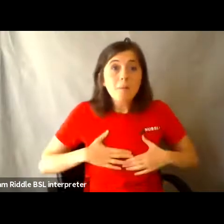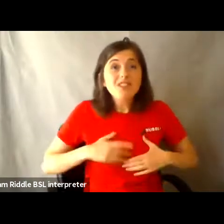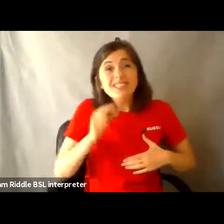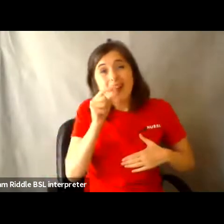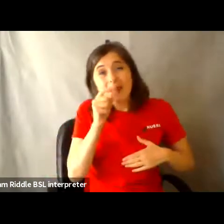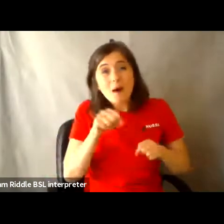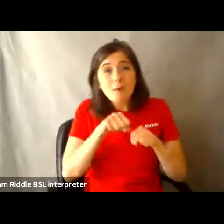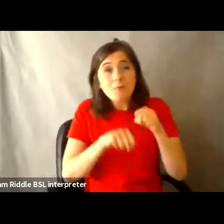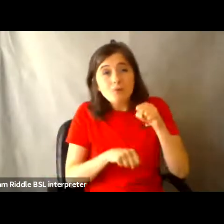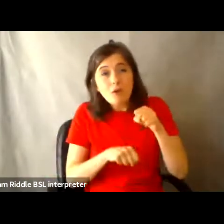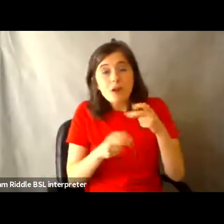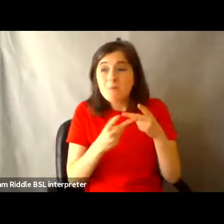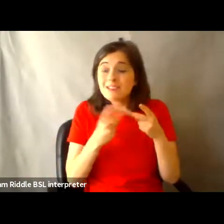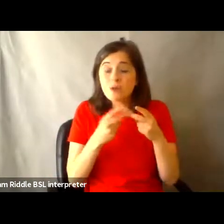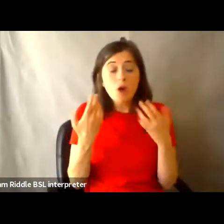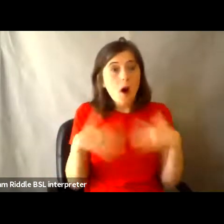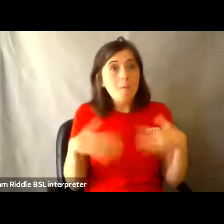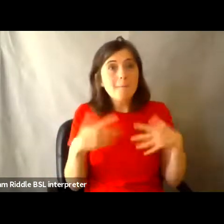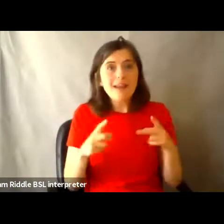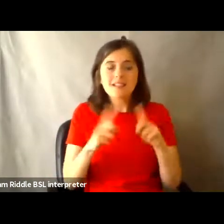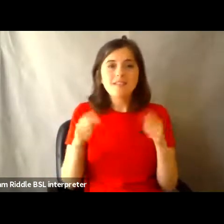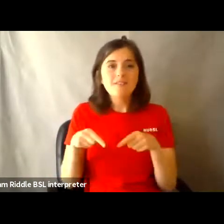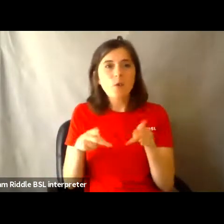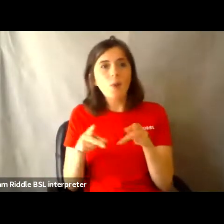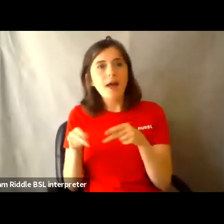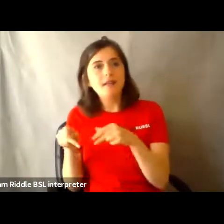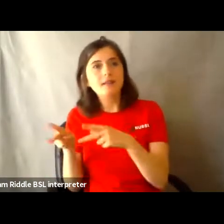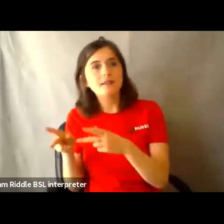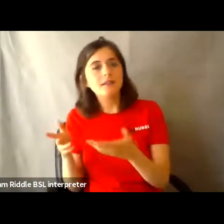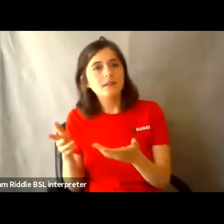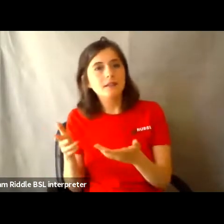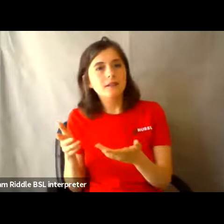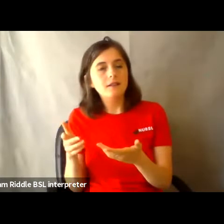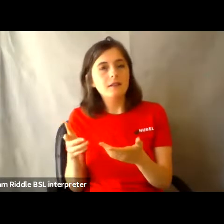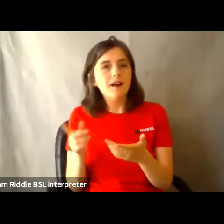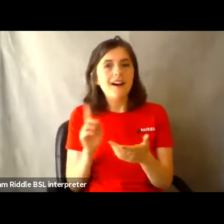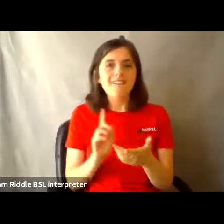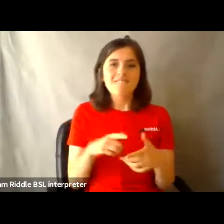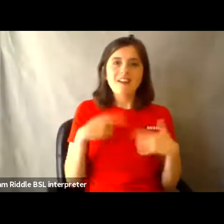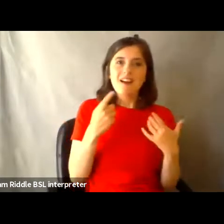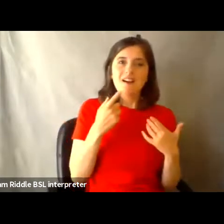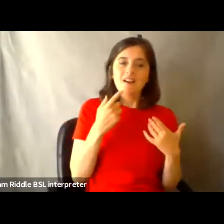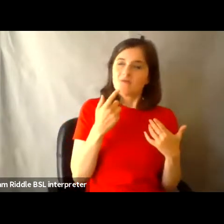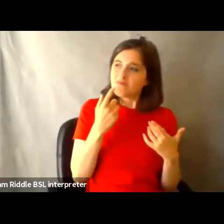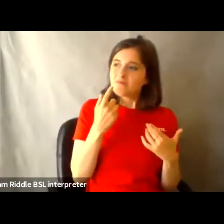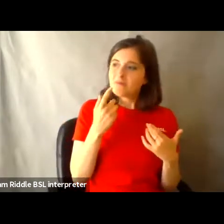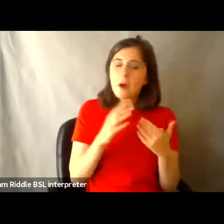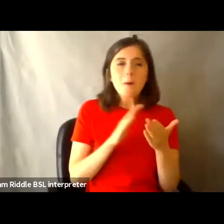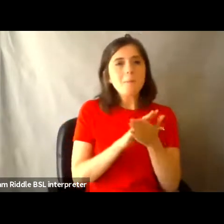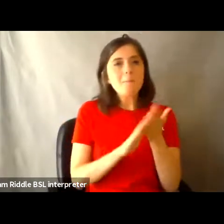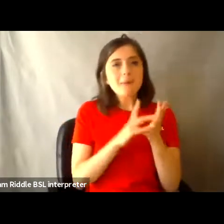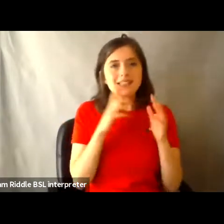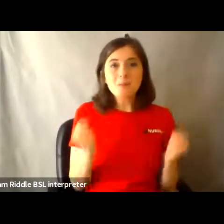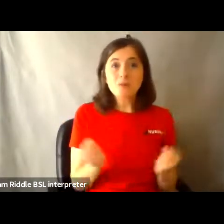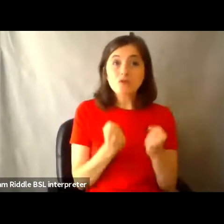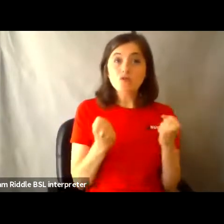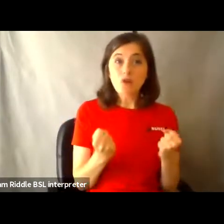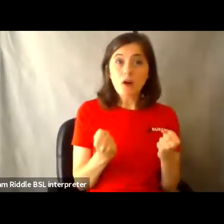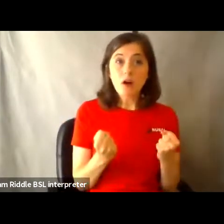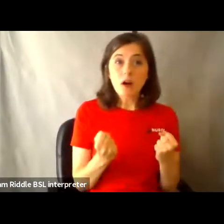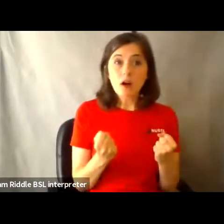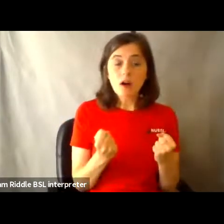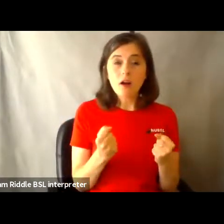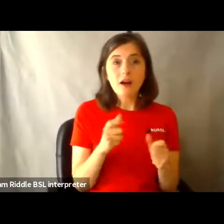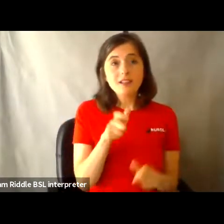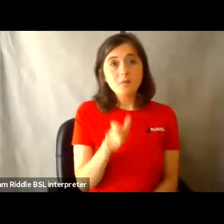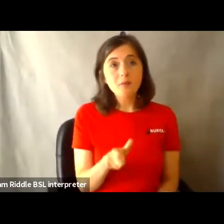other ways. And I feel that that makes me stronger as a person. I would be very sad